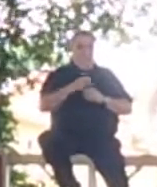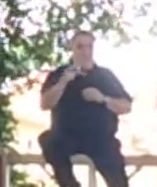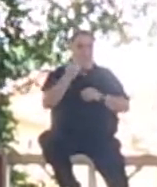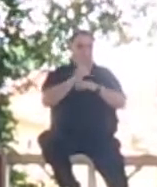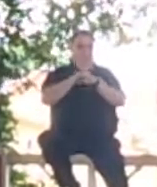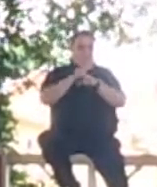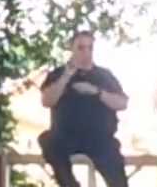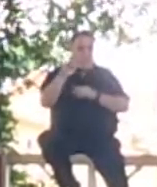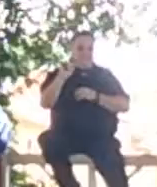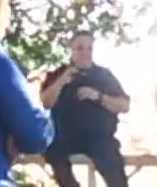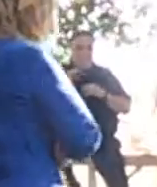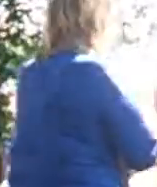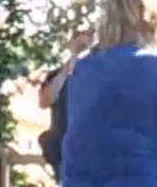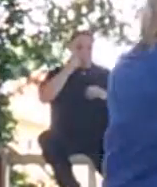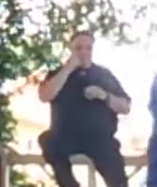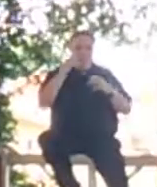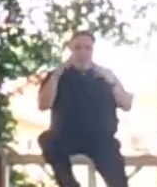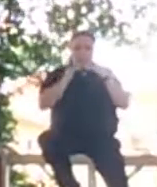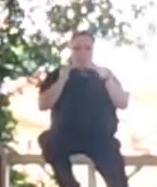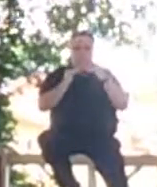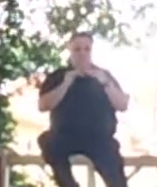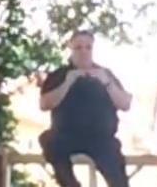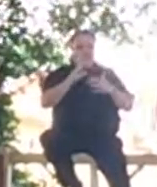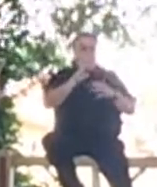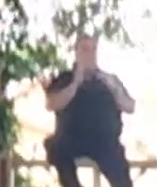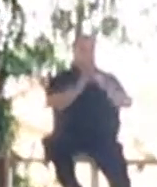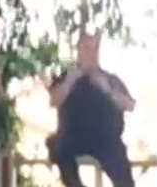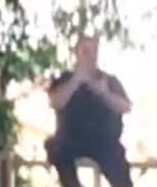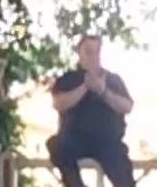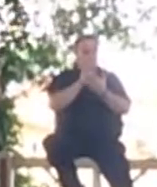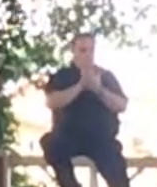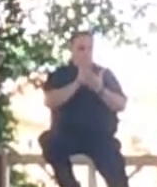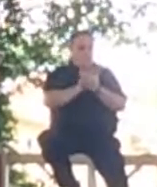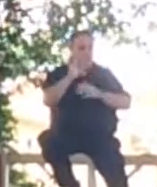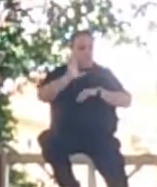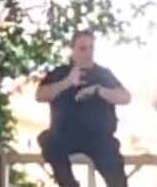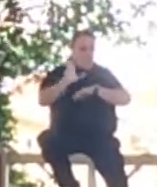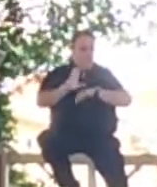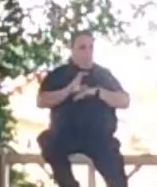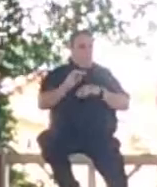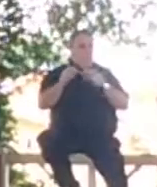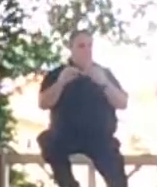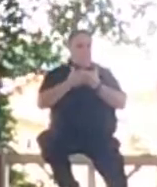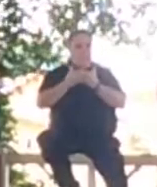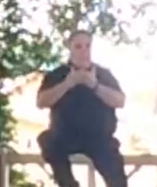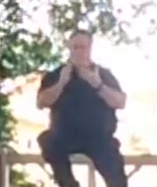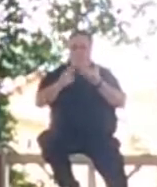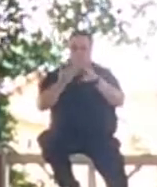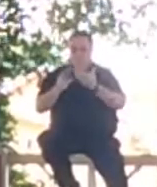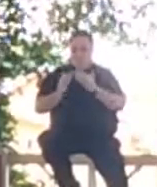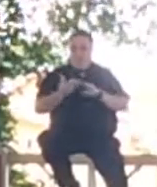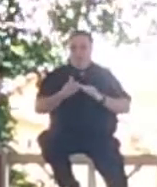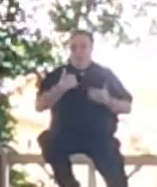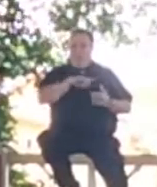anti-racism, and racial equity. Talk to your schools, your churches, your neighborhoods. We